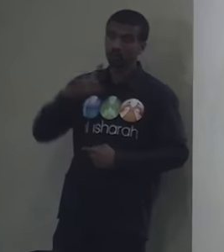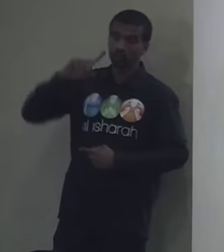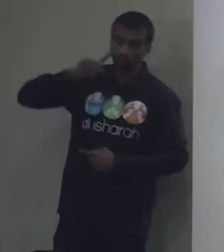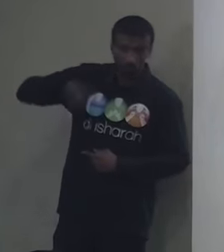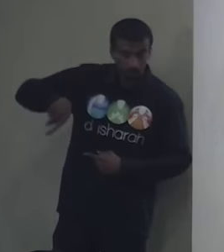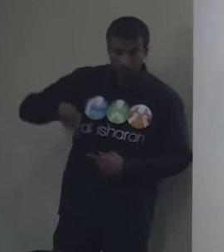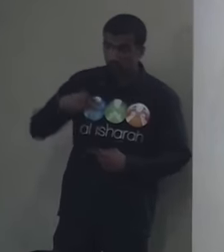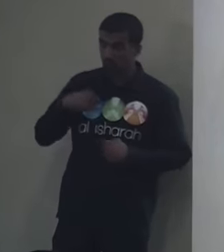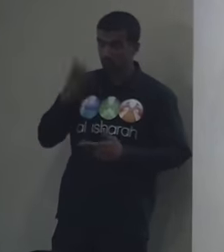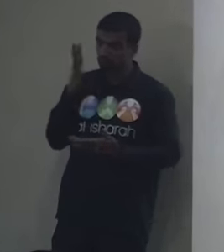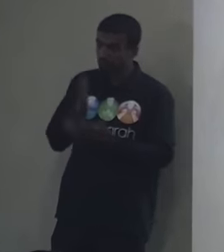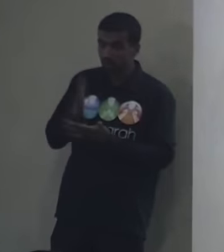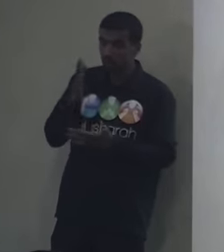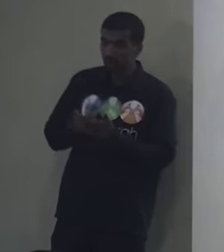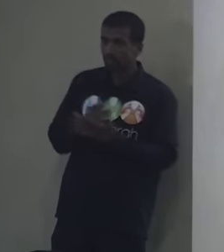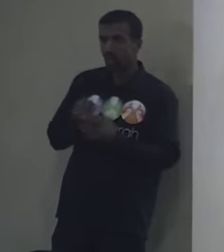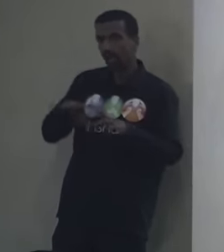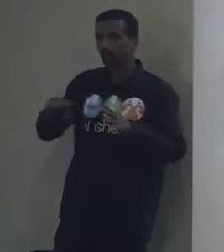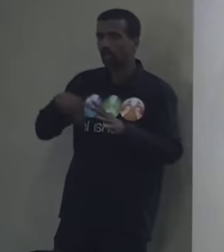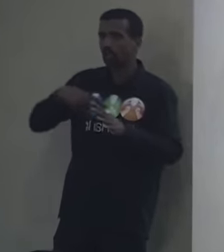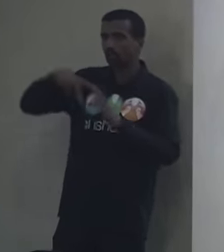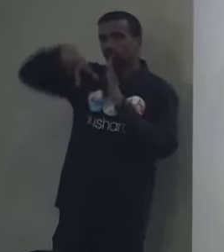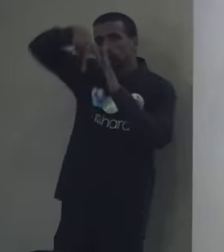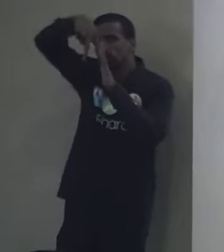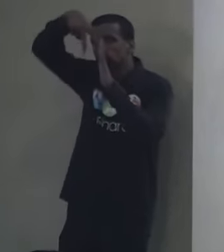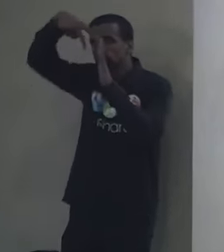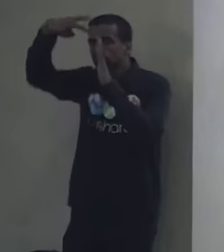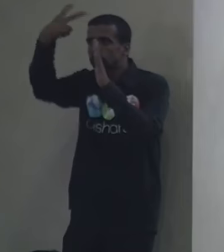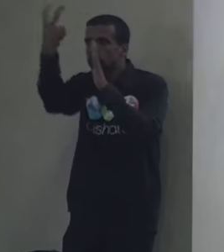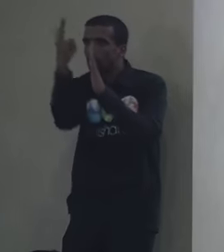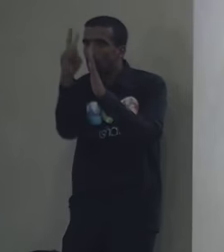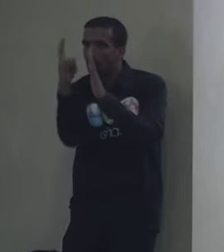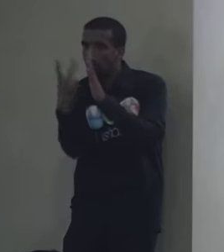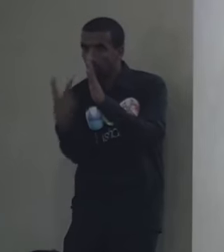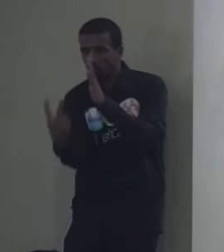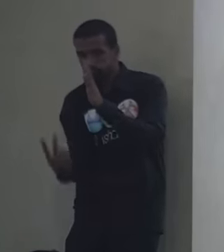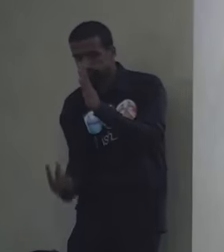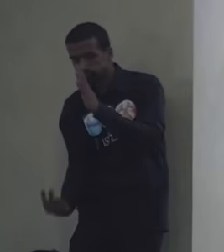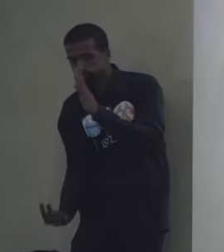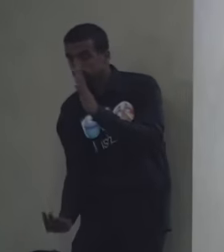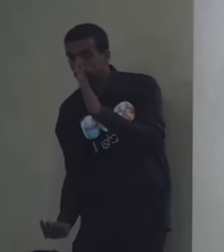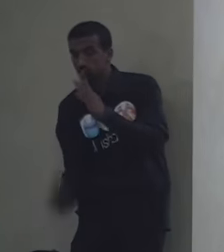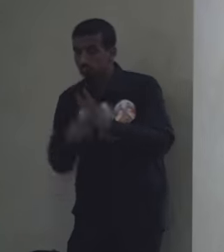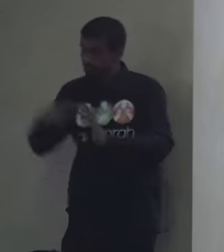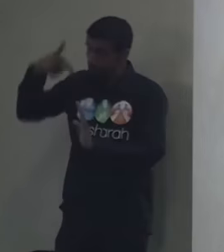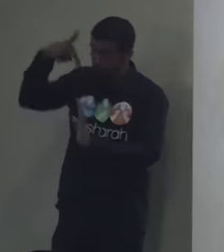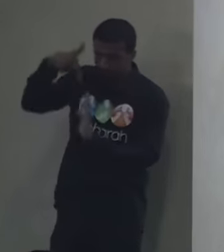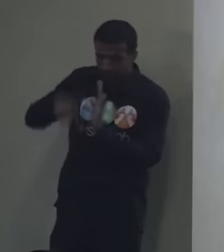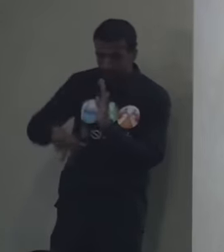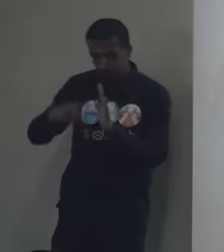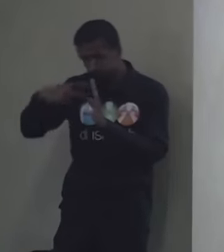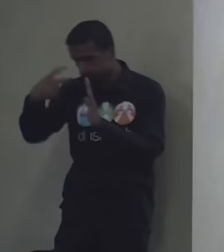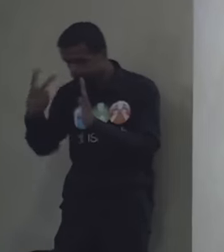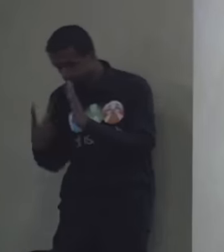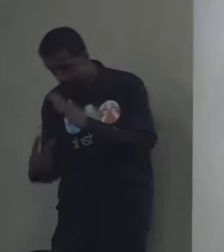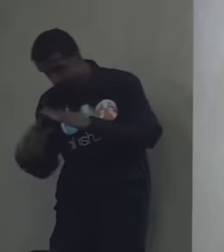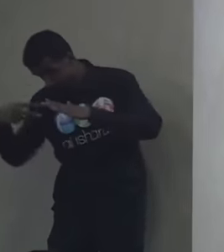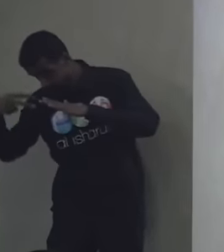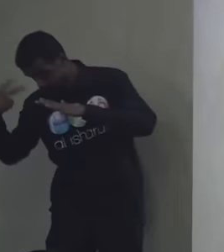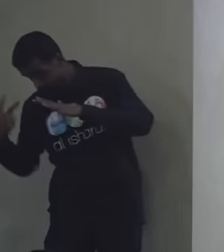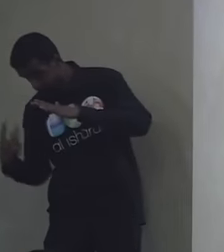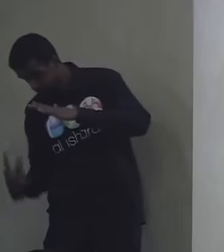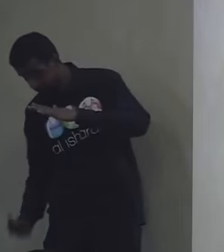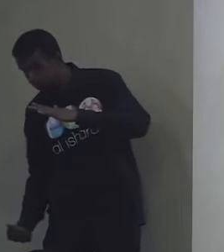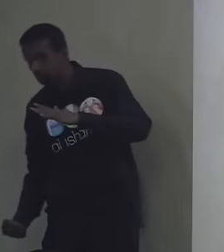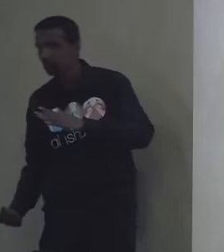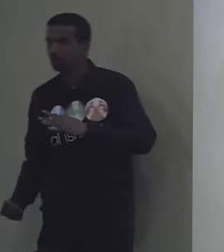so drowned in their takathur, they're so distracted in their takathur, that there's no way to reason with